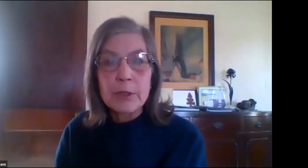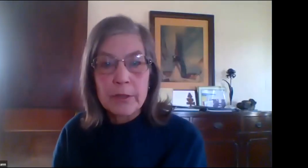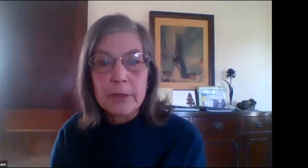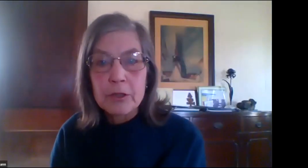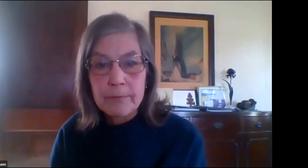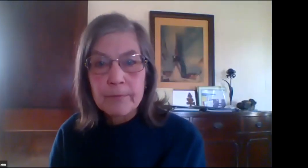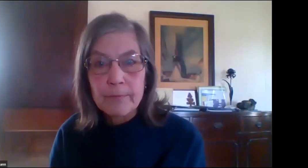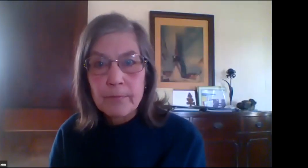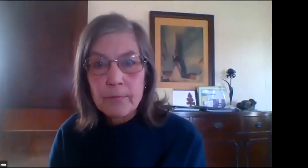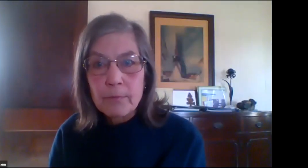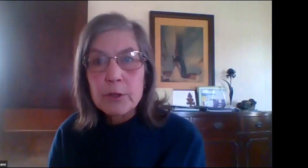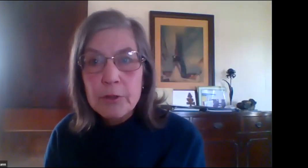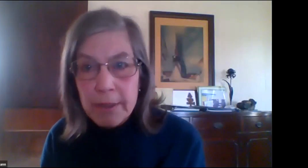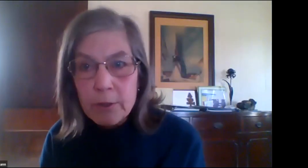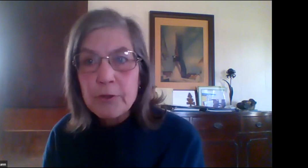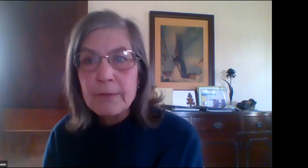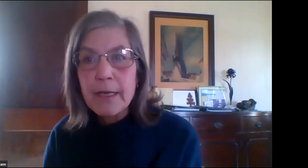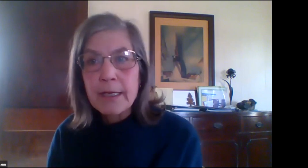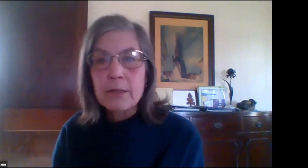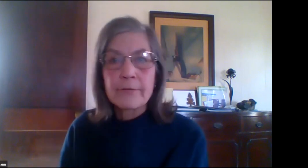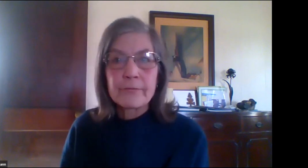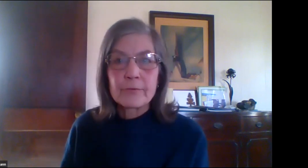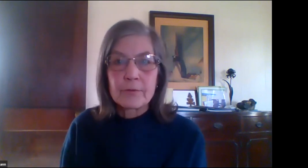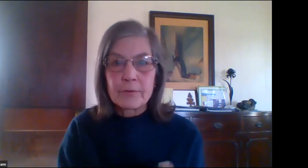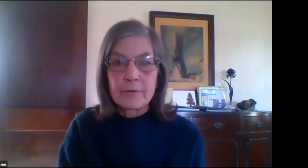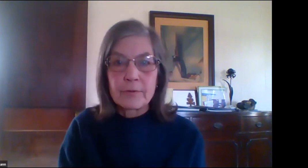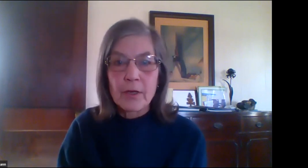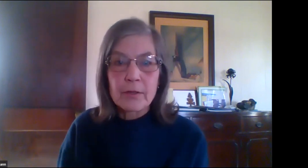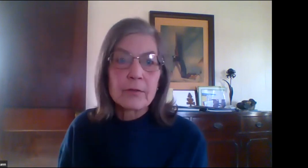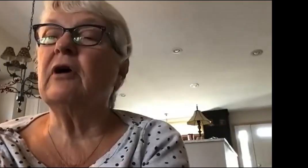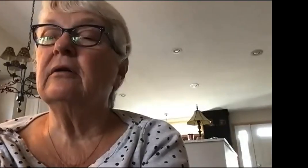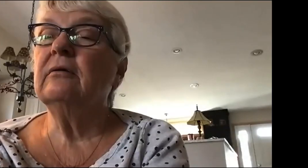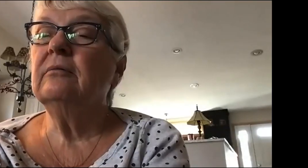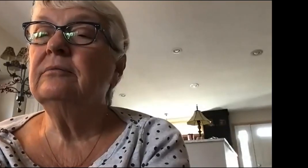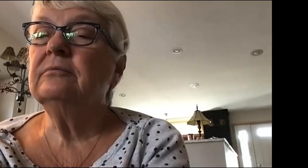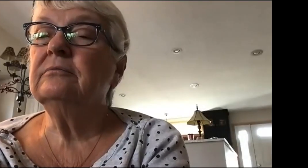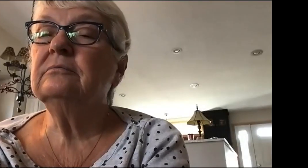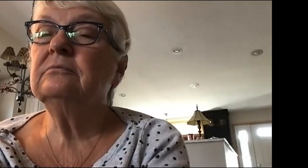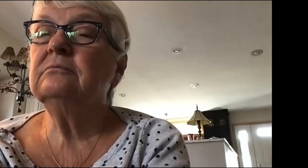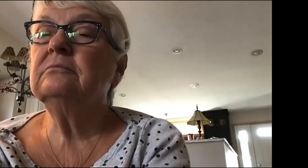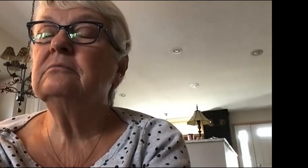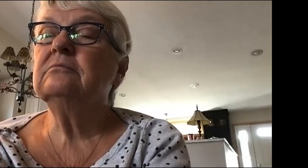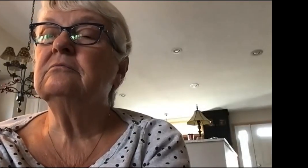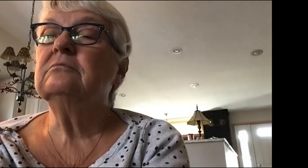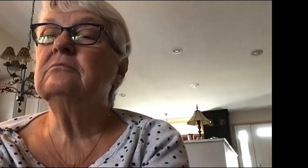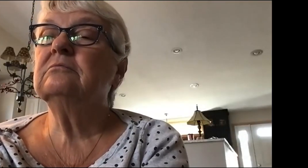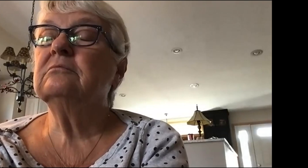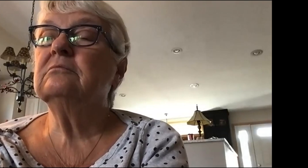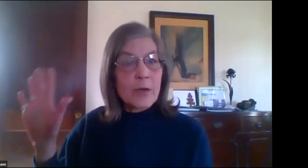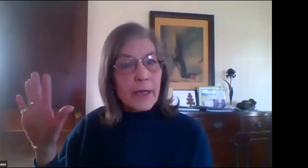image, Mhm. but you see my hand off To the right. to the Yep. right, but I don't see it that way. Well, I see it on my